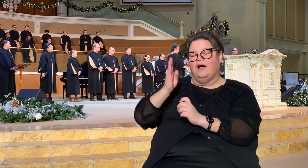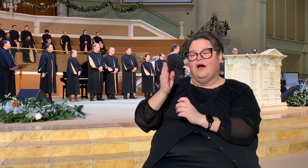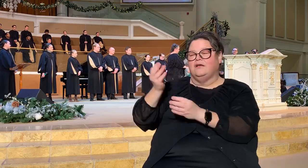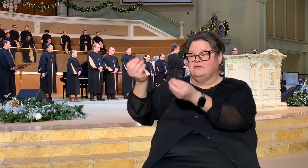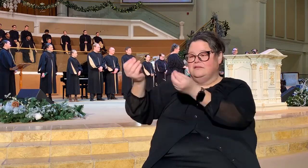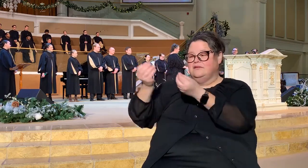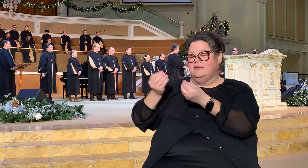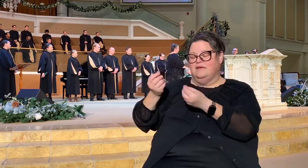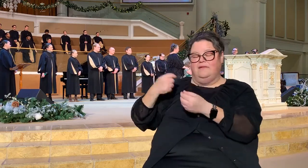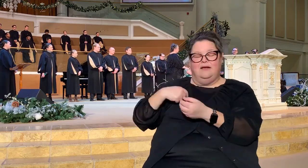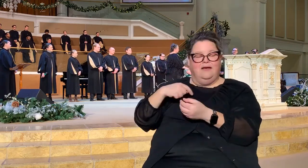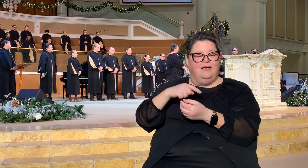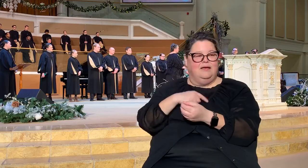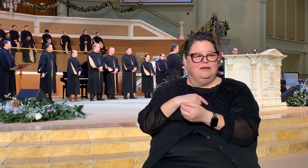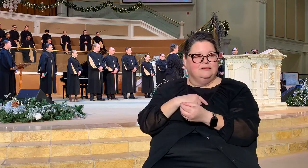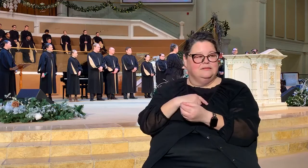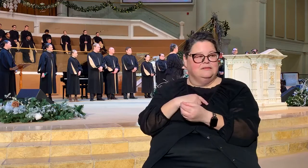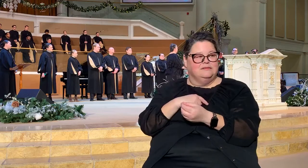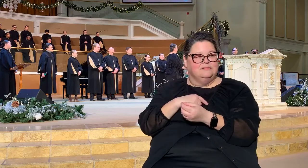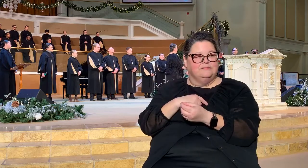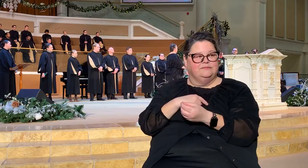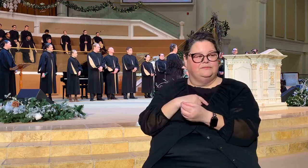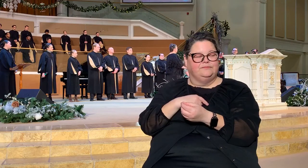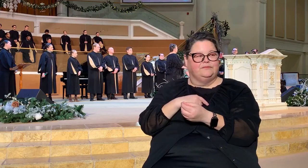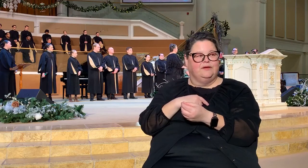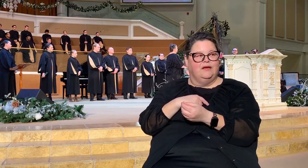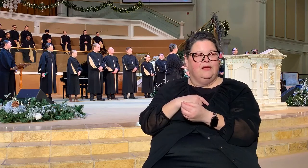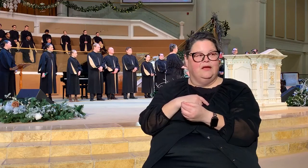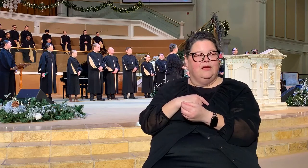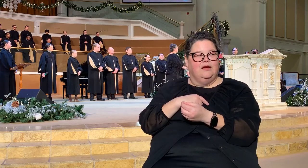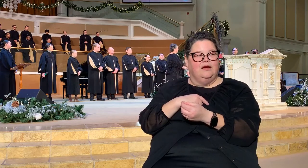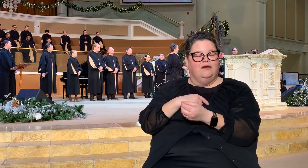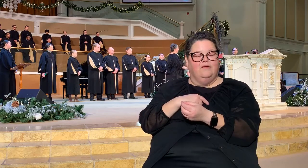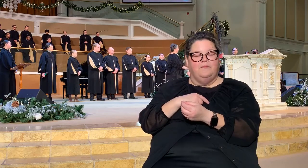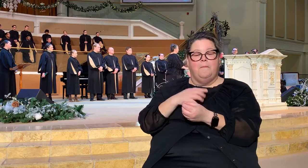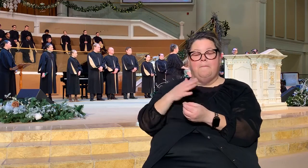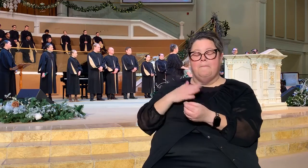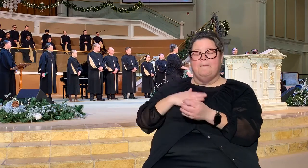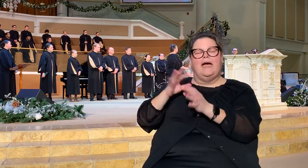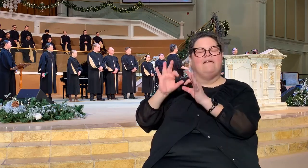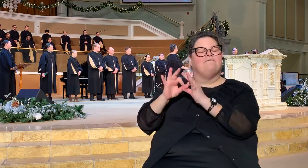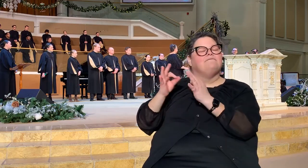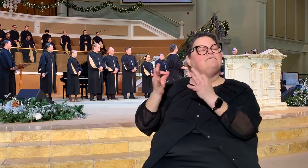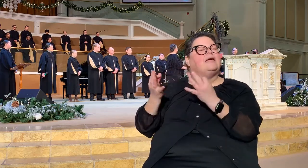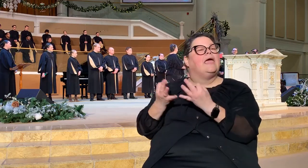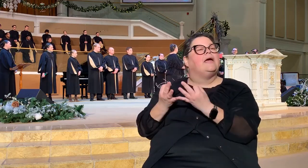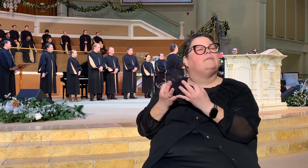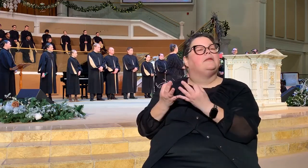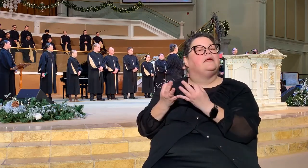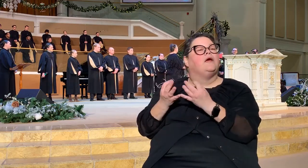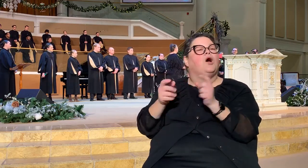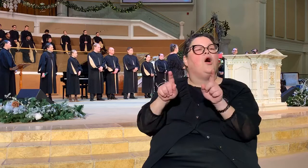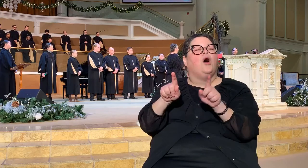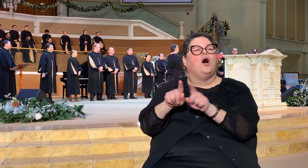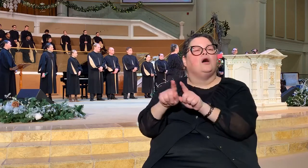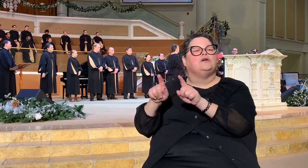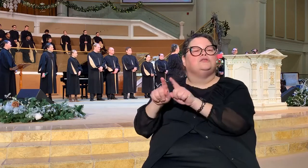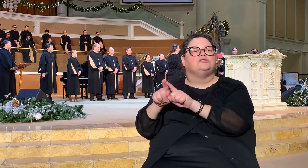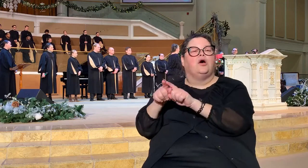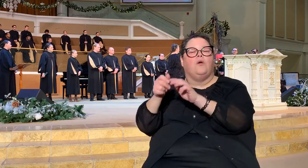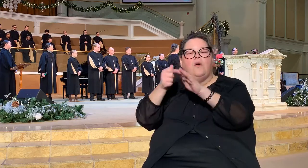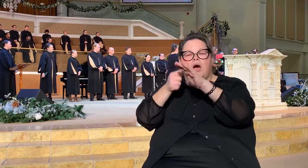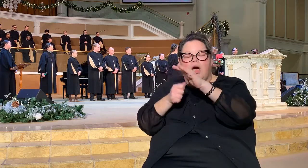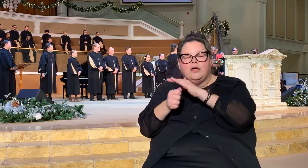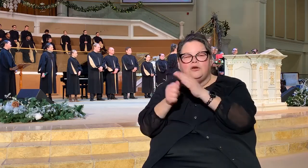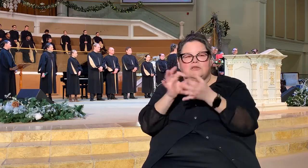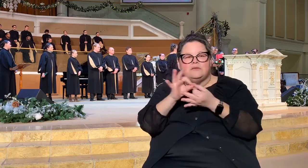life than for God to place me and my family under the spiritual authority of Bishop and